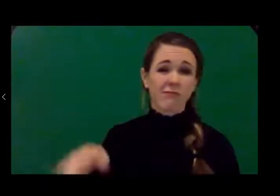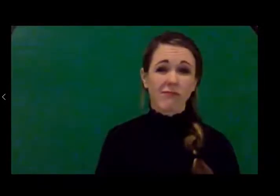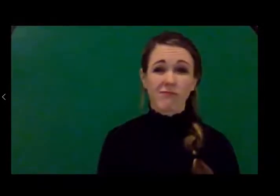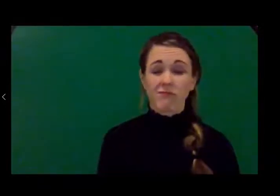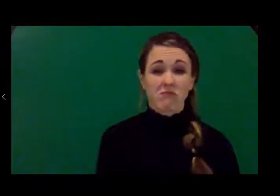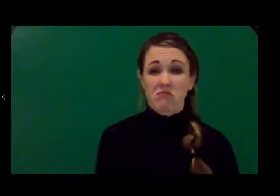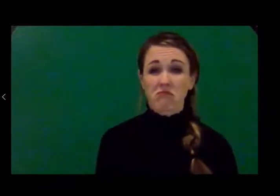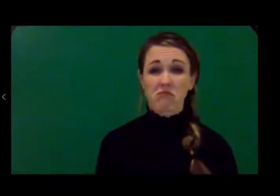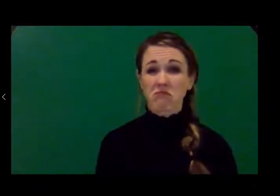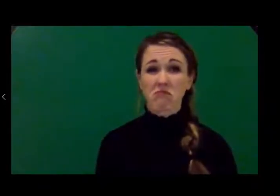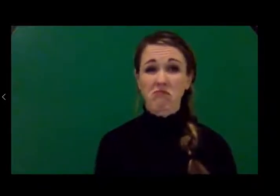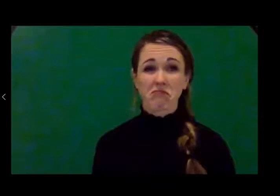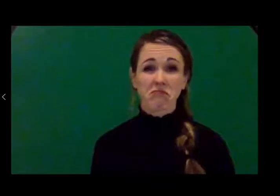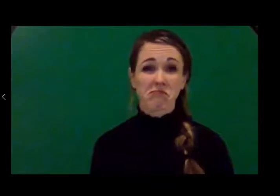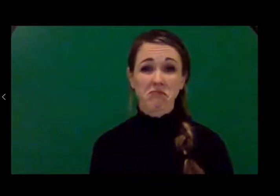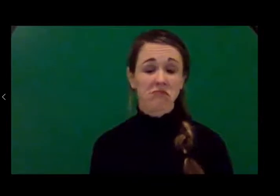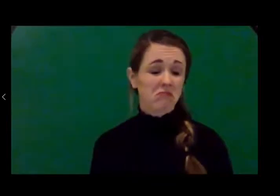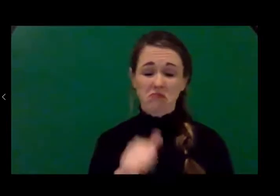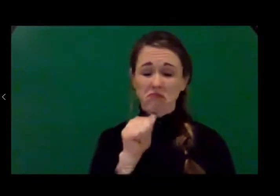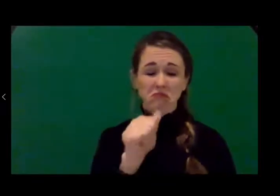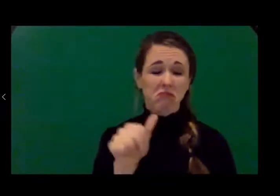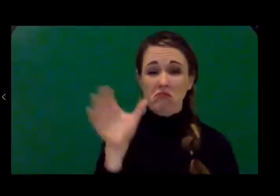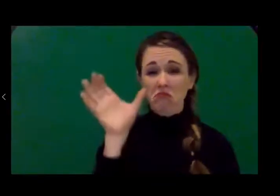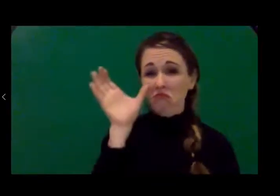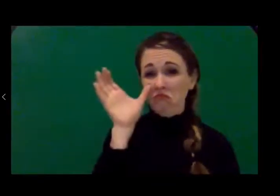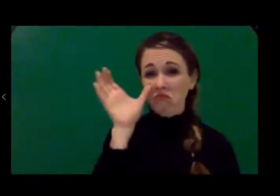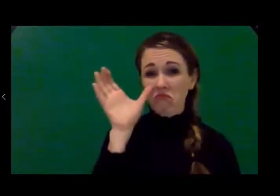He didn't listen.